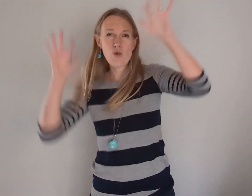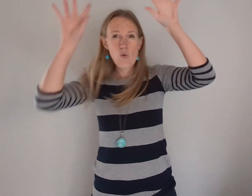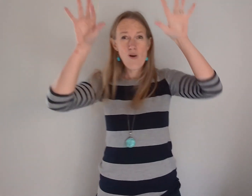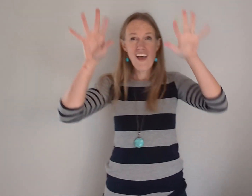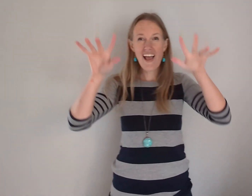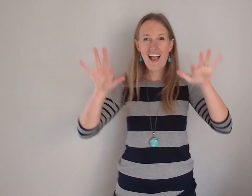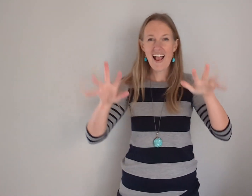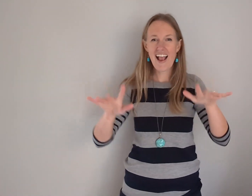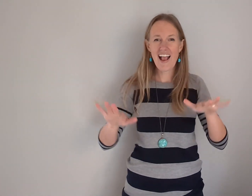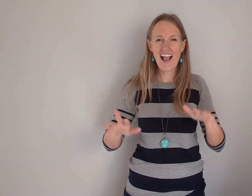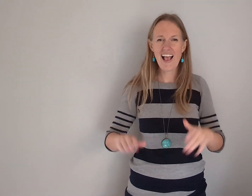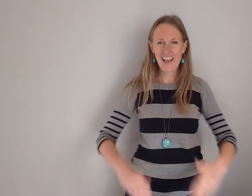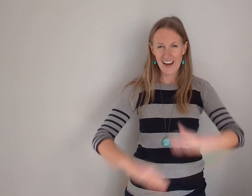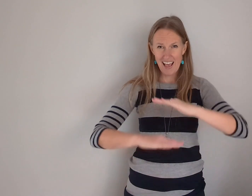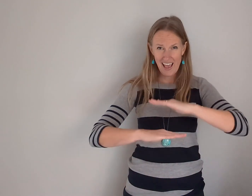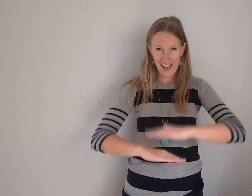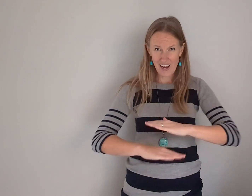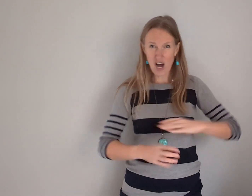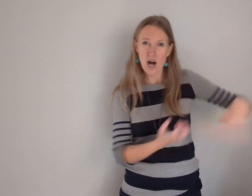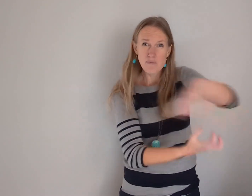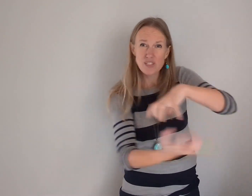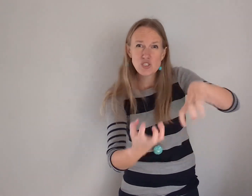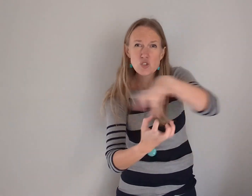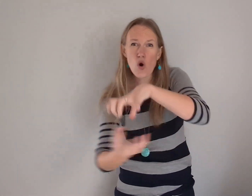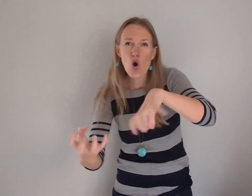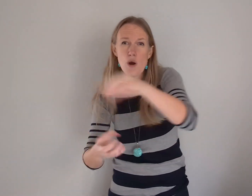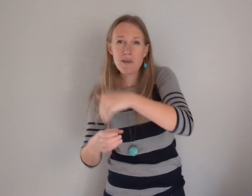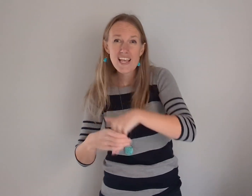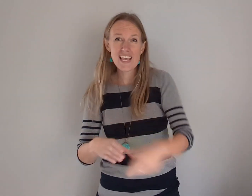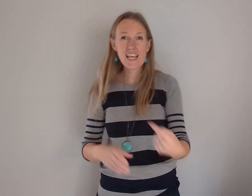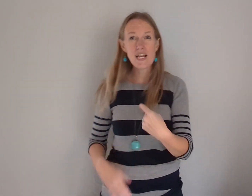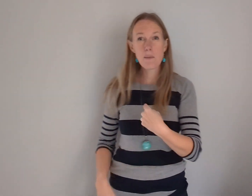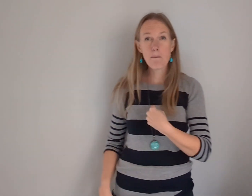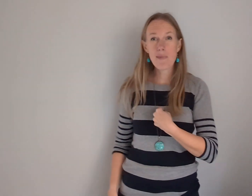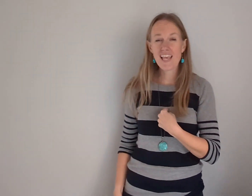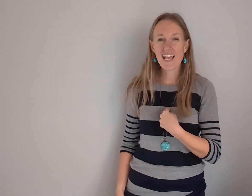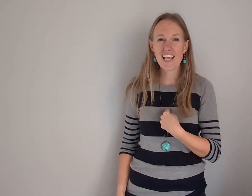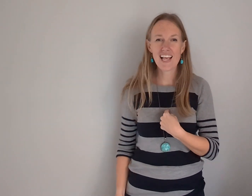the rain and calm the storm in me?